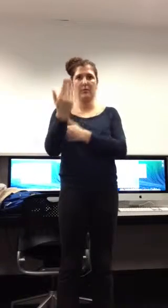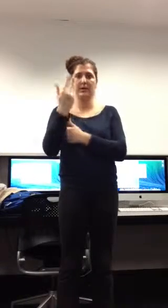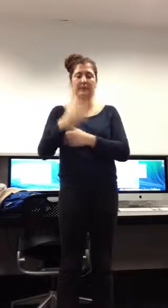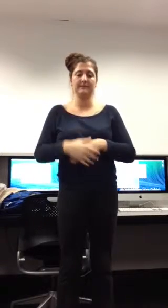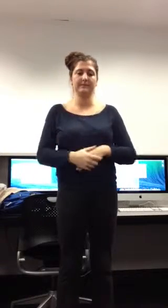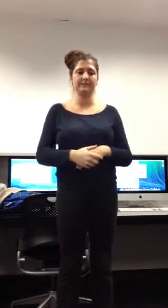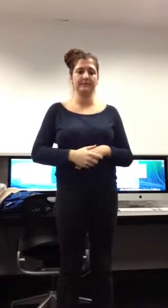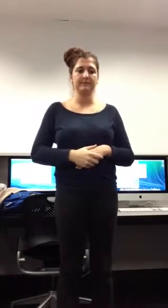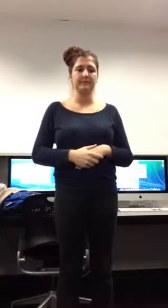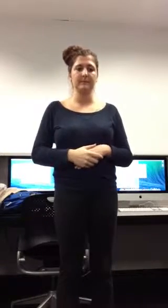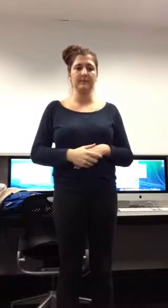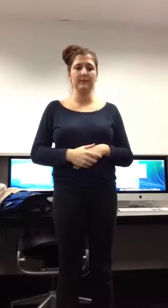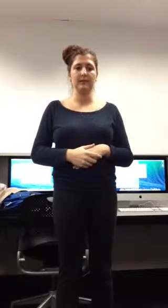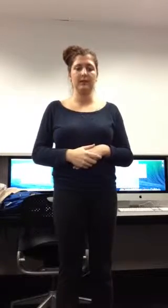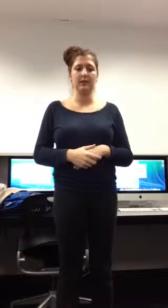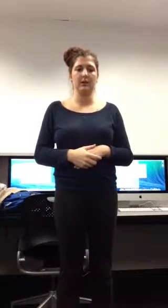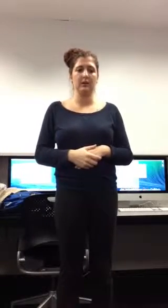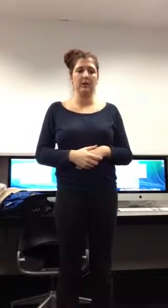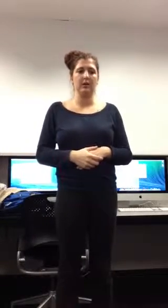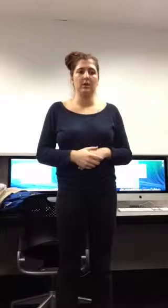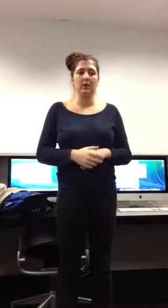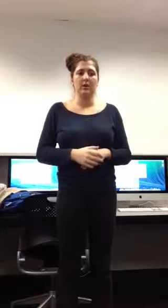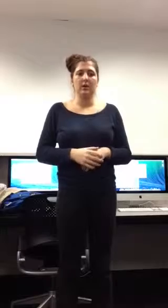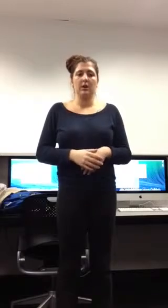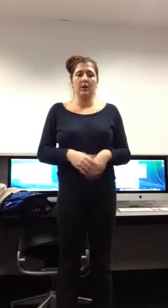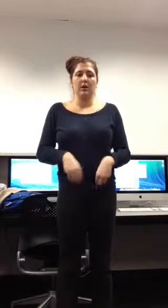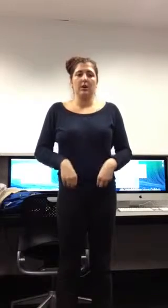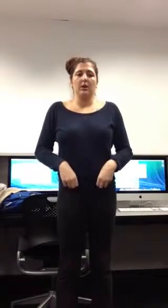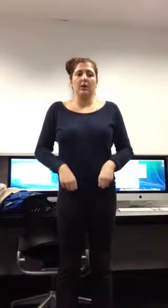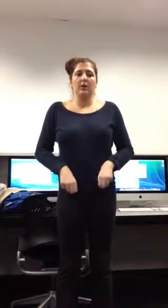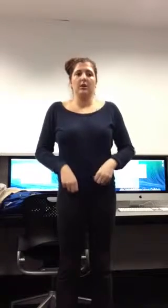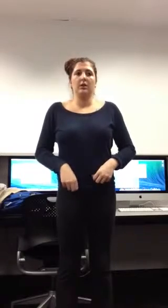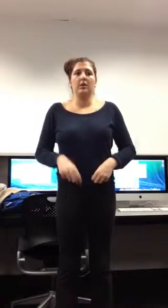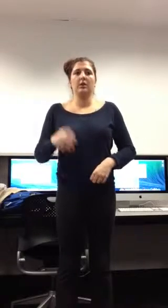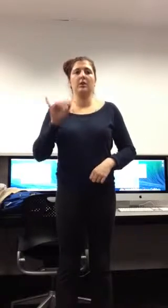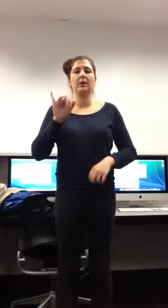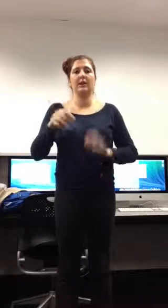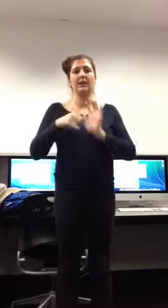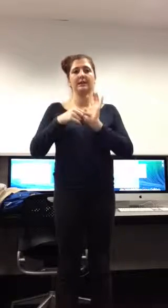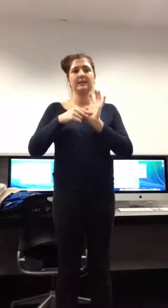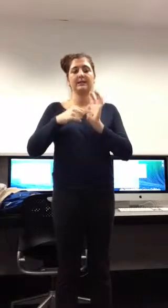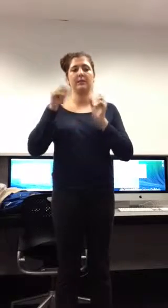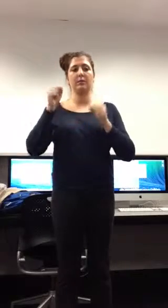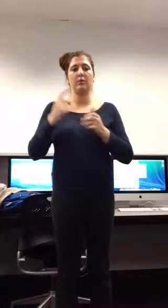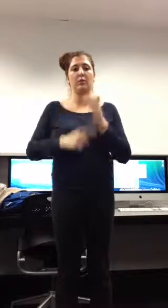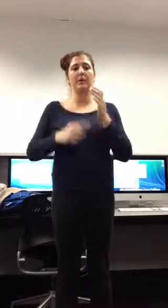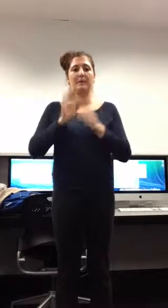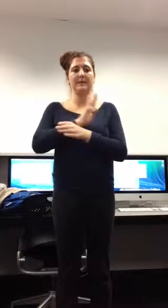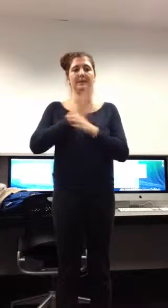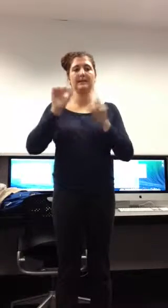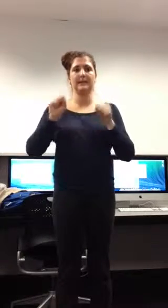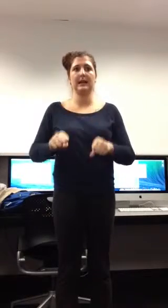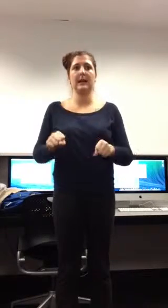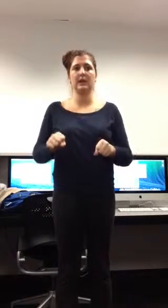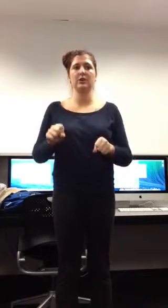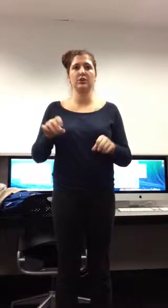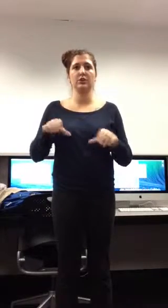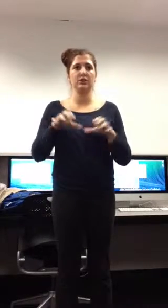can do. Not that they always do, but what they can do if there is no regulation and there is no